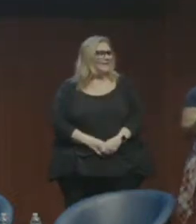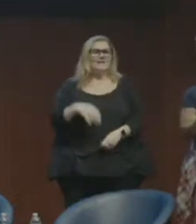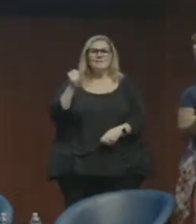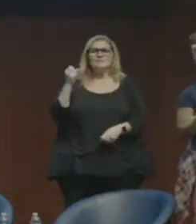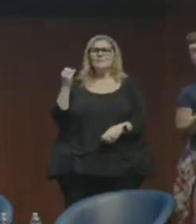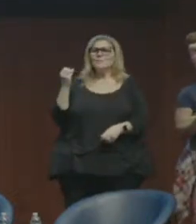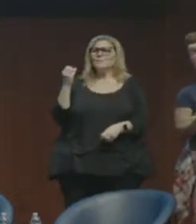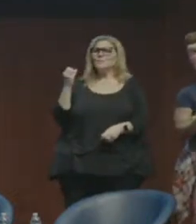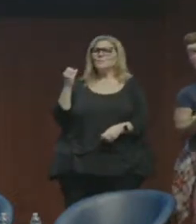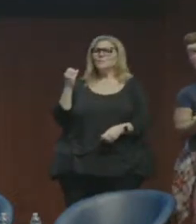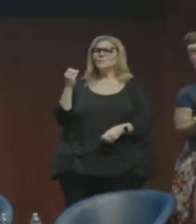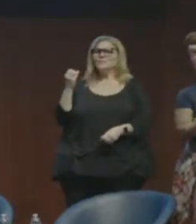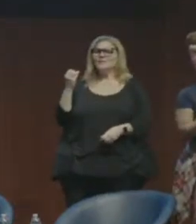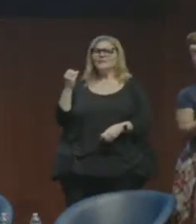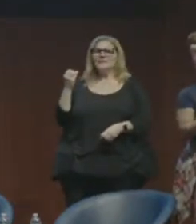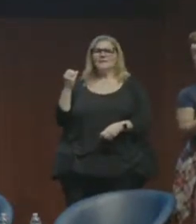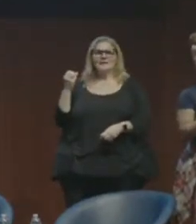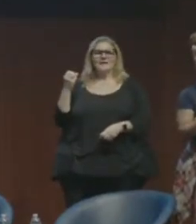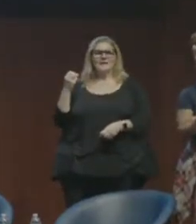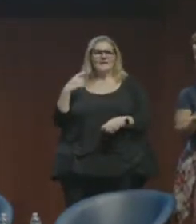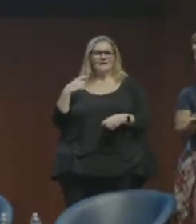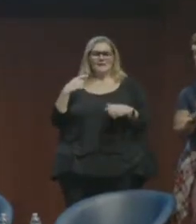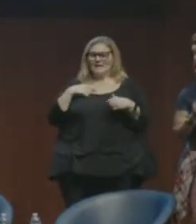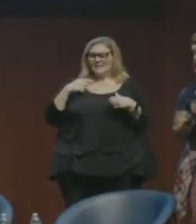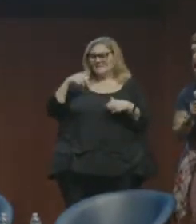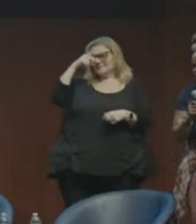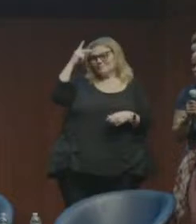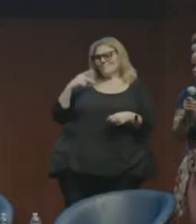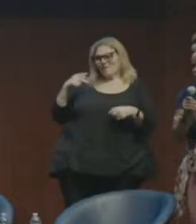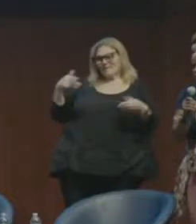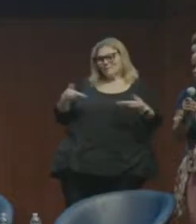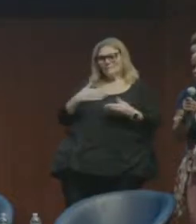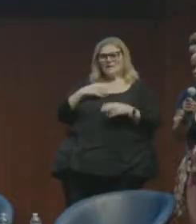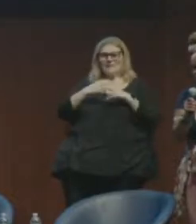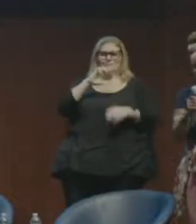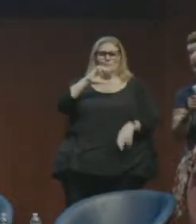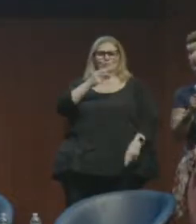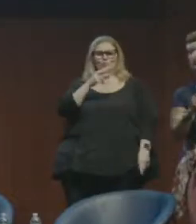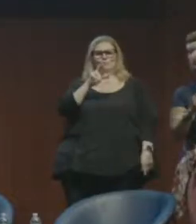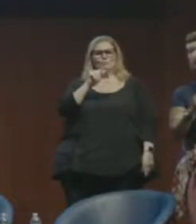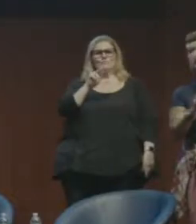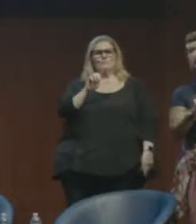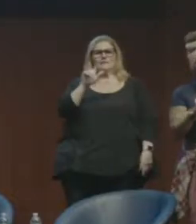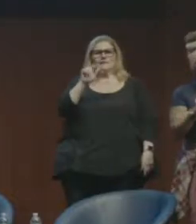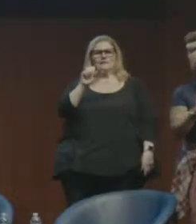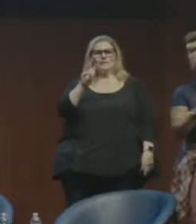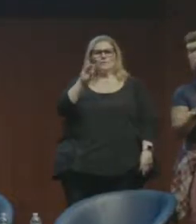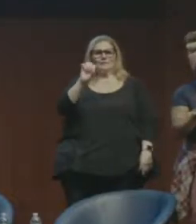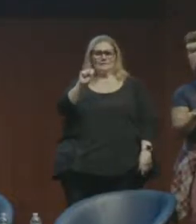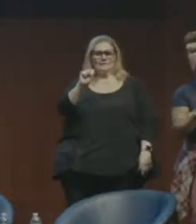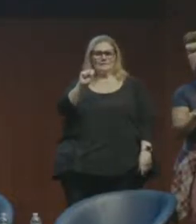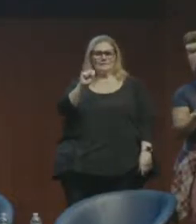So, as Pramila introduced me just now, I am Christine Lewis,